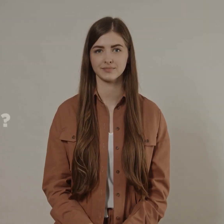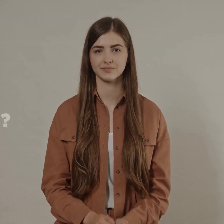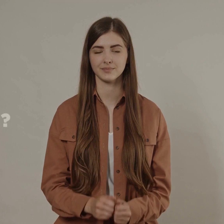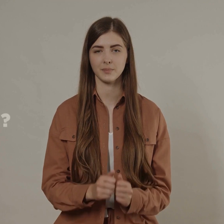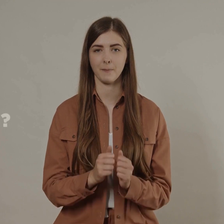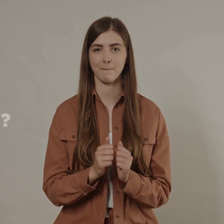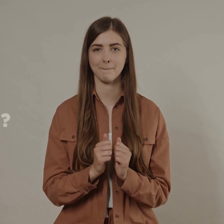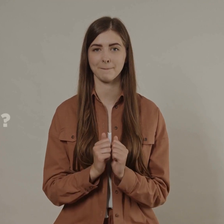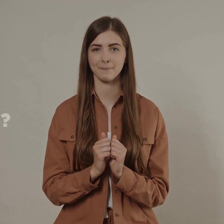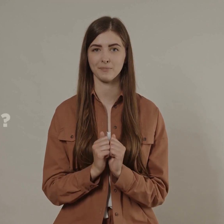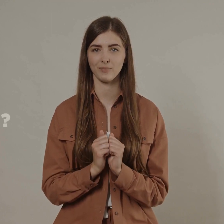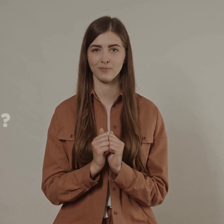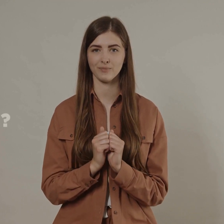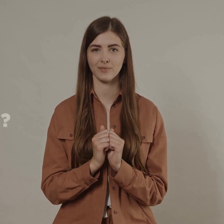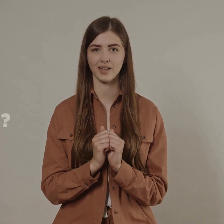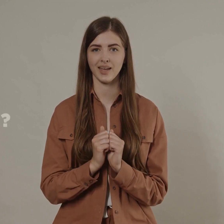How are you?